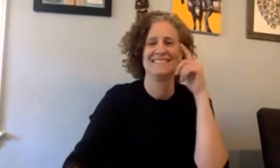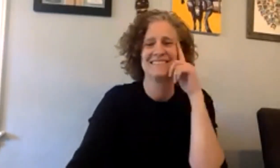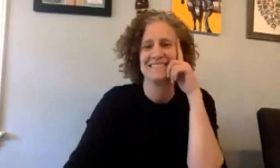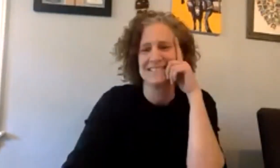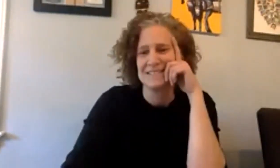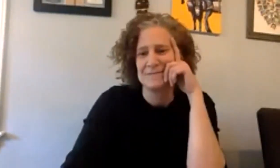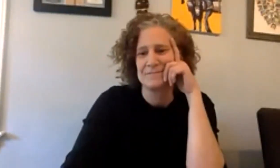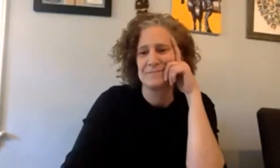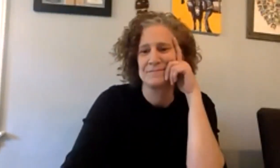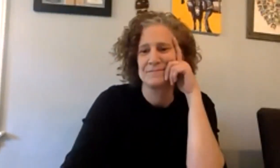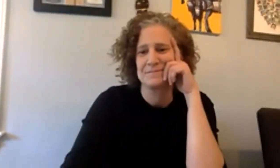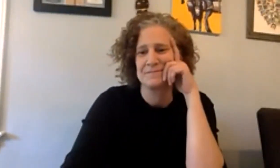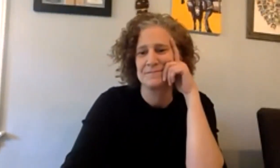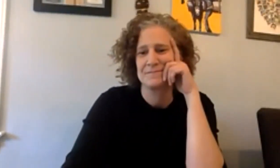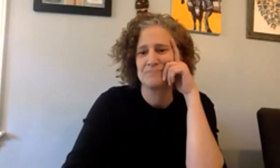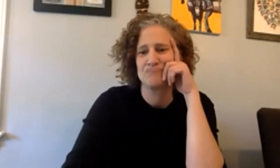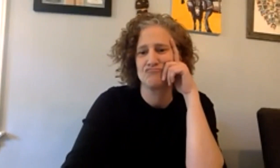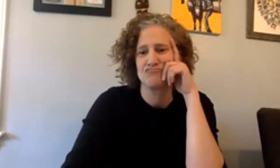Hello.